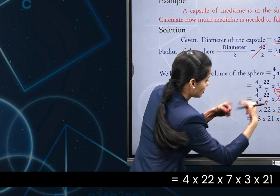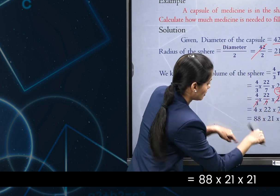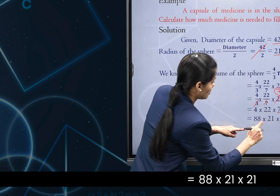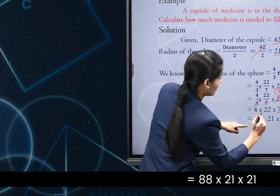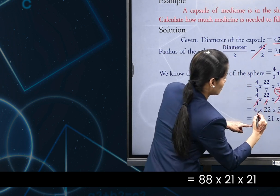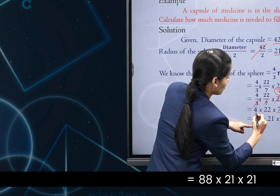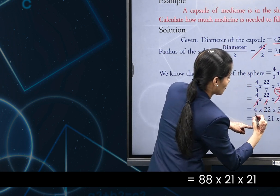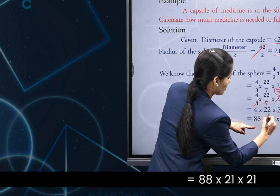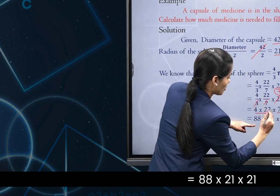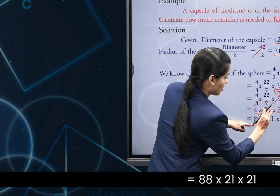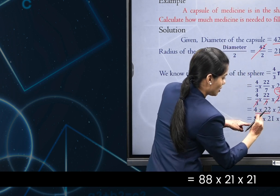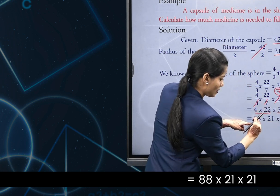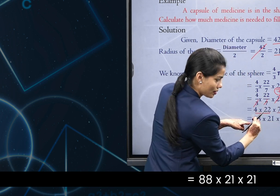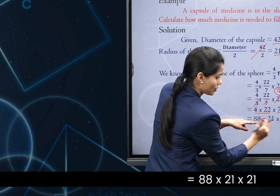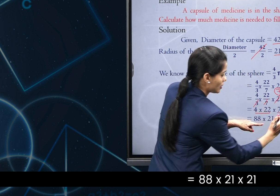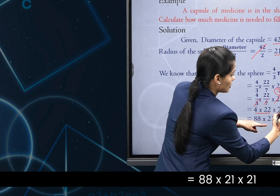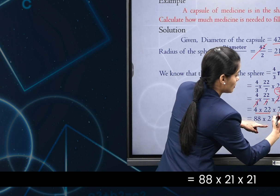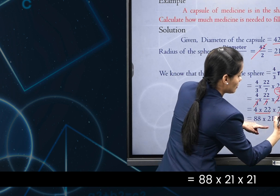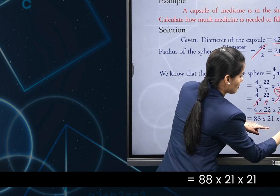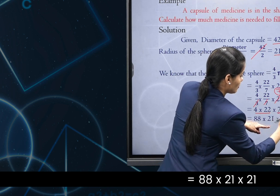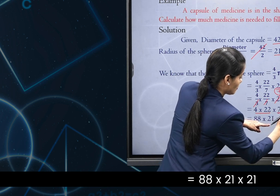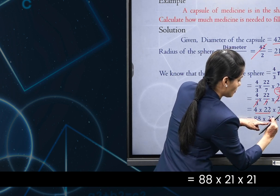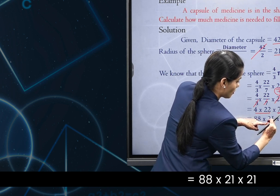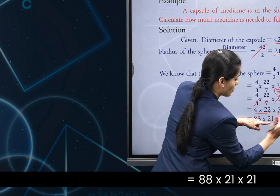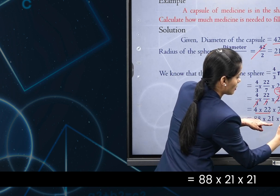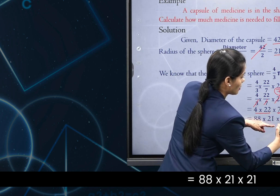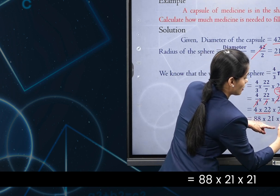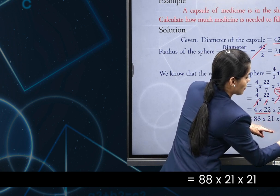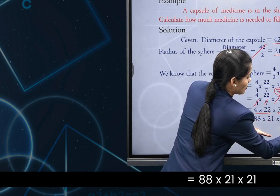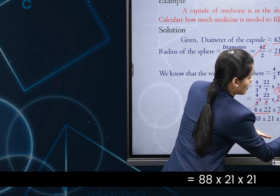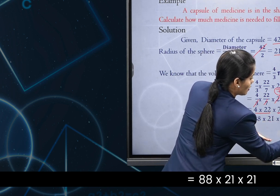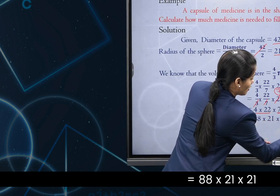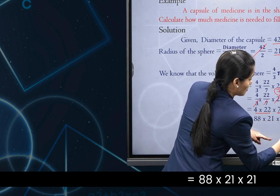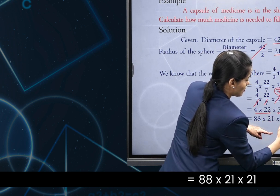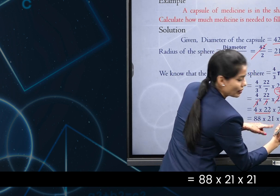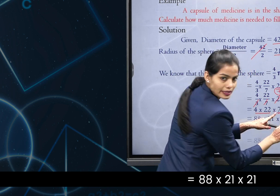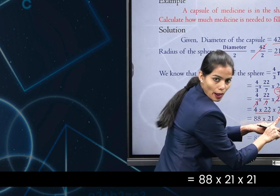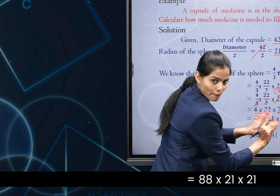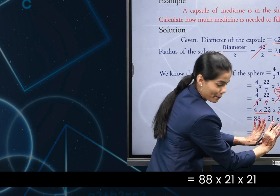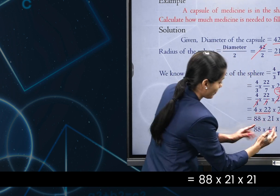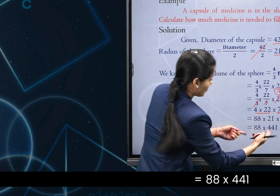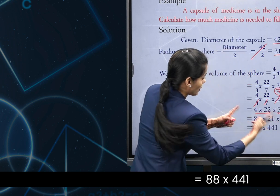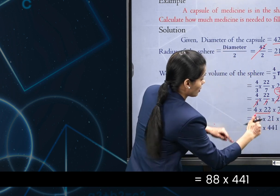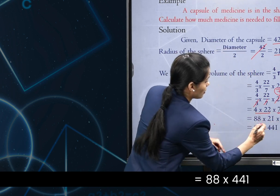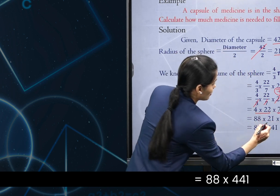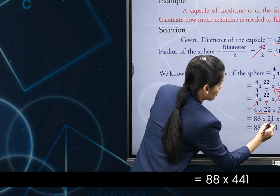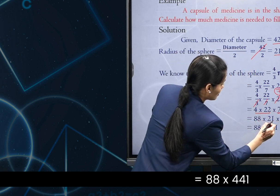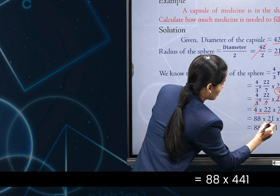Is equal to 88 into 21 into 21 is equal to